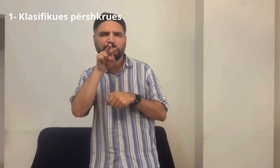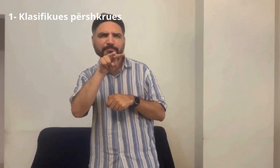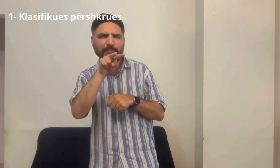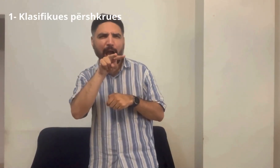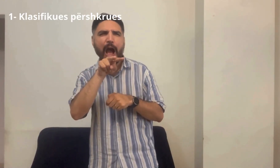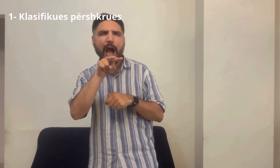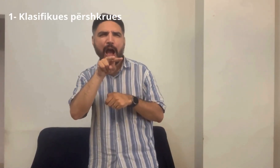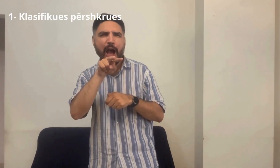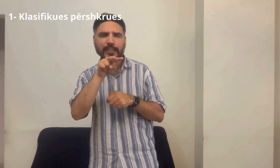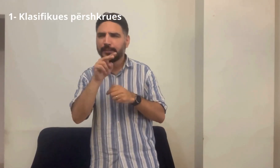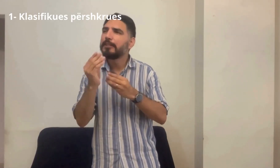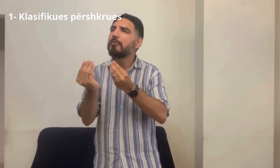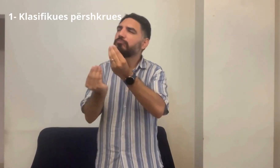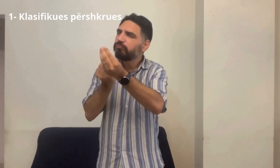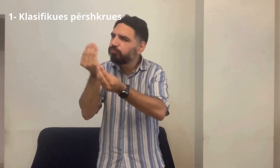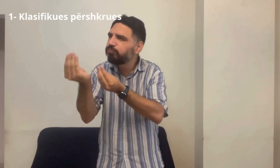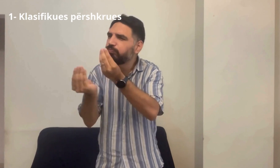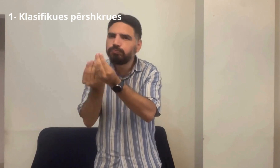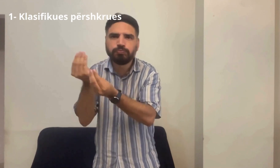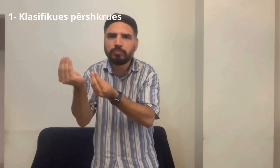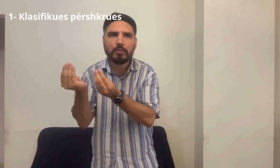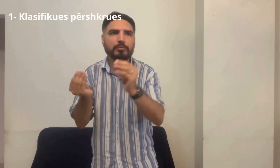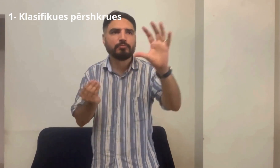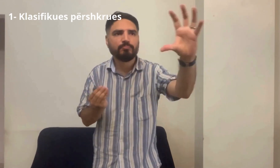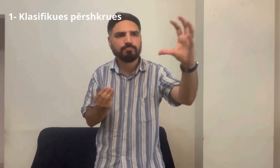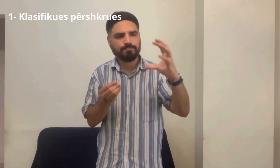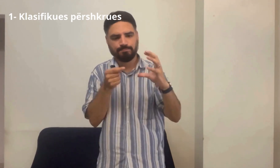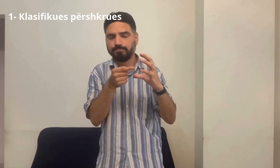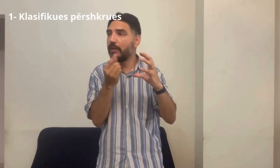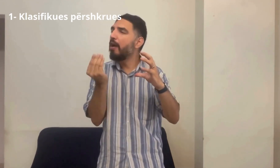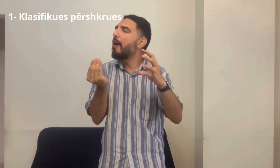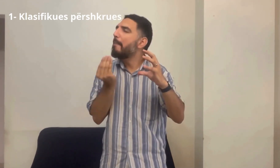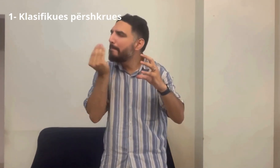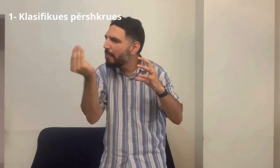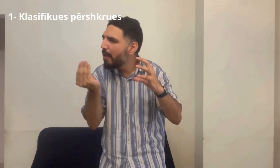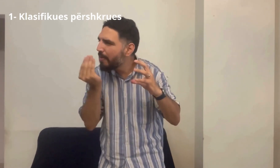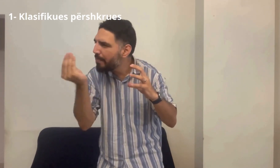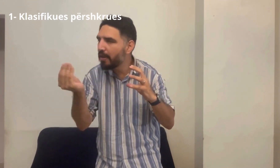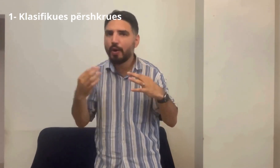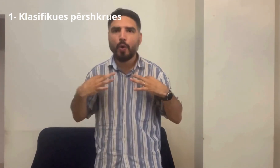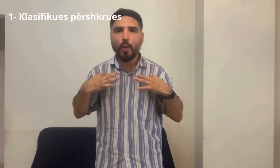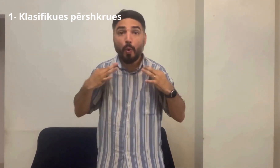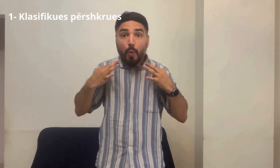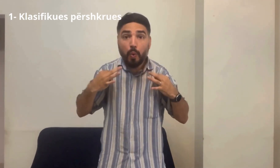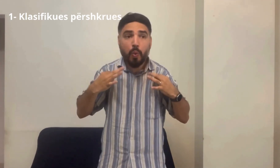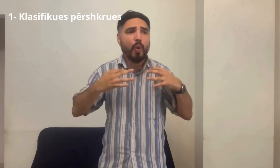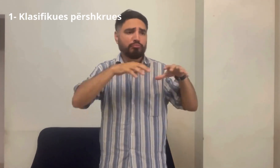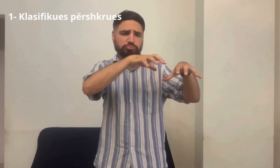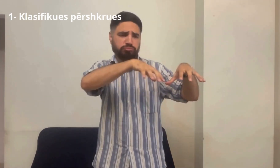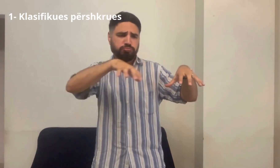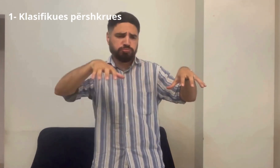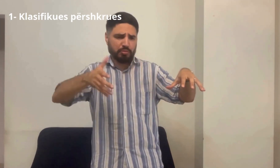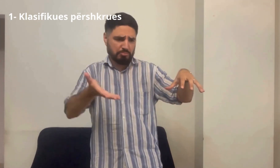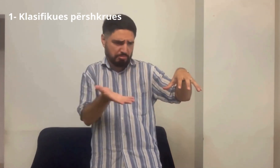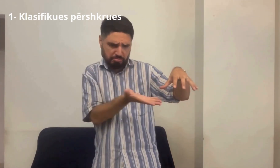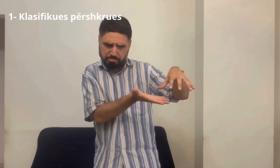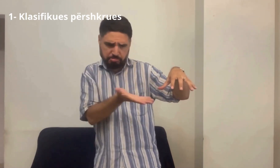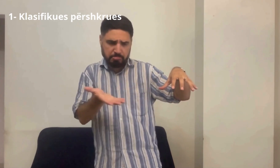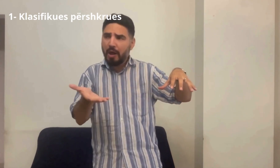They are used to describe an object or element. It could be clothing or any other item.